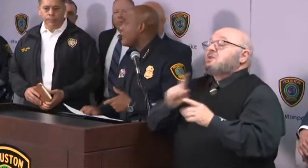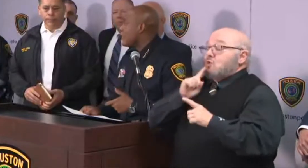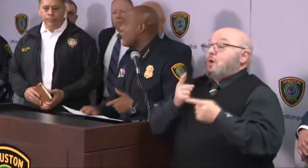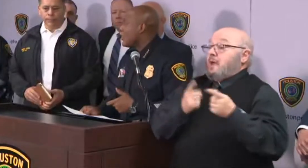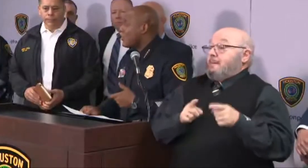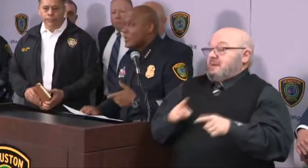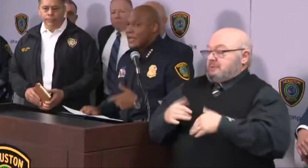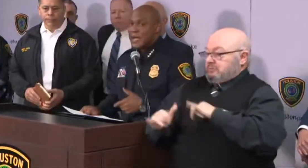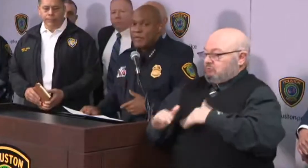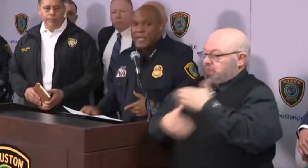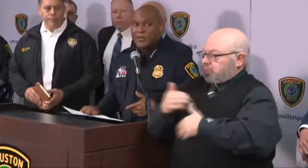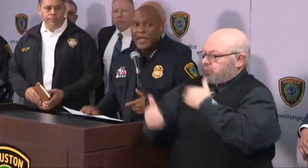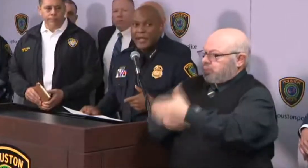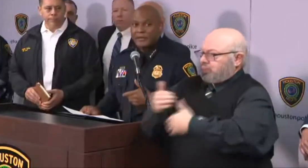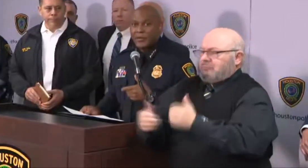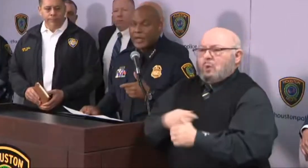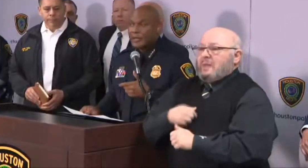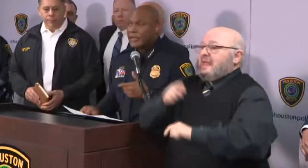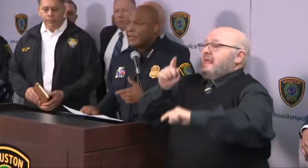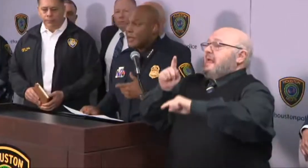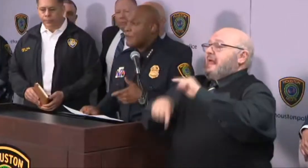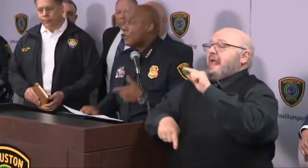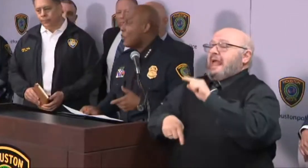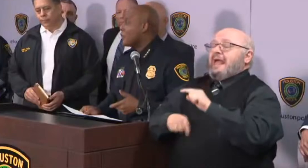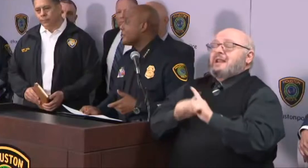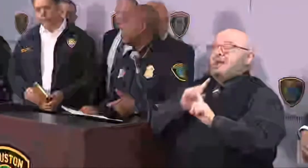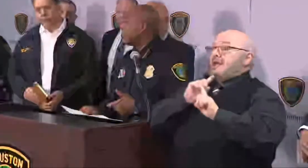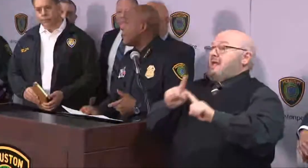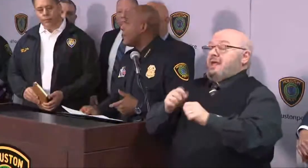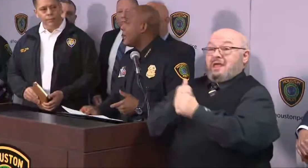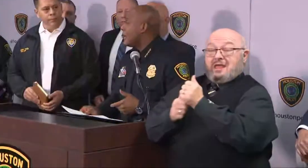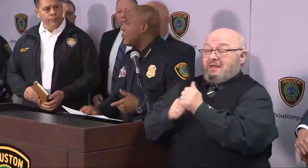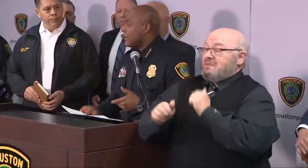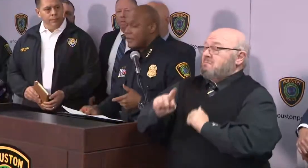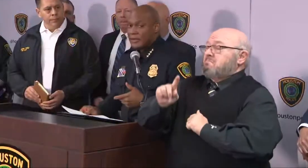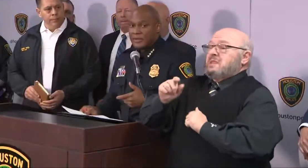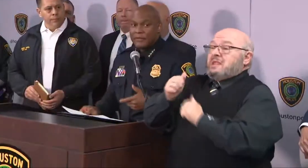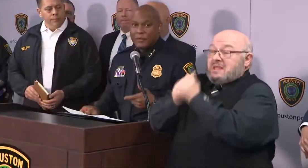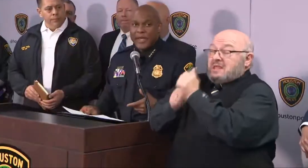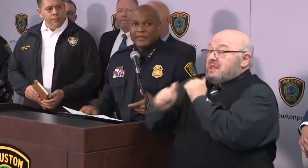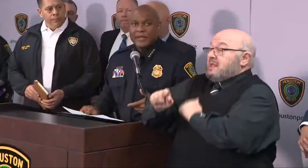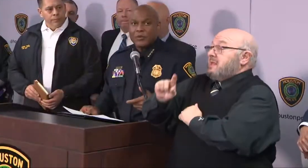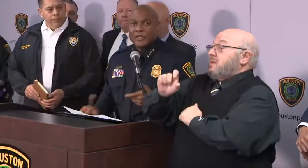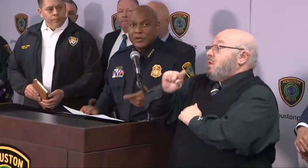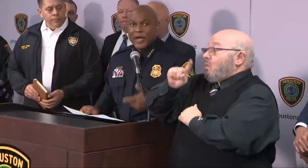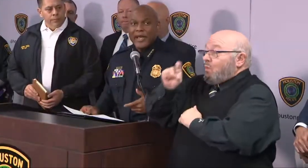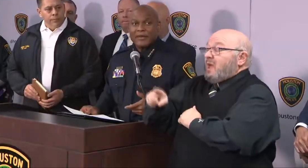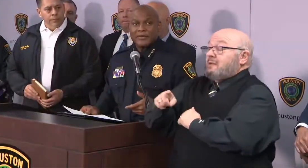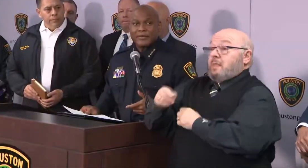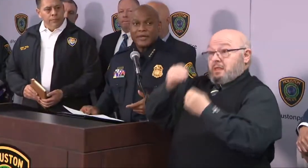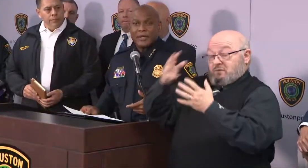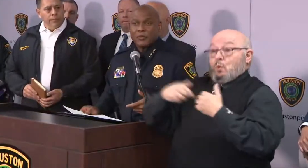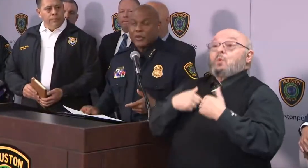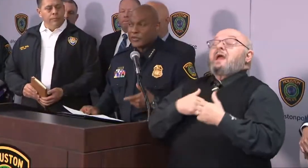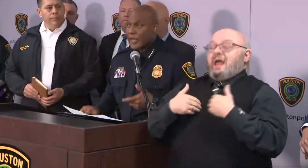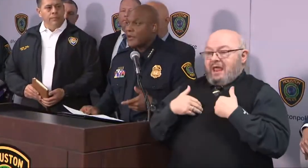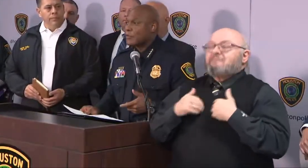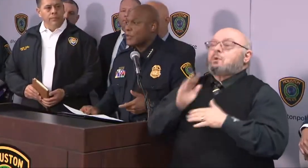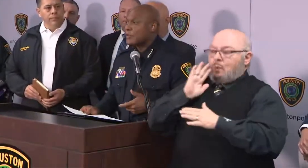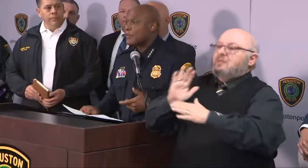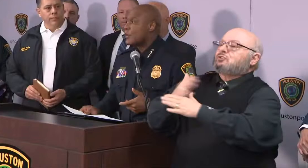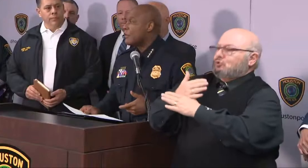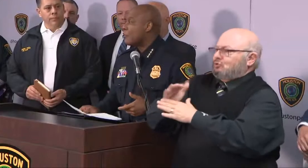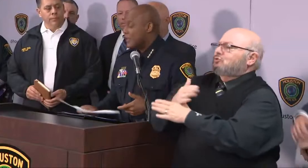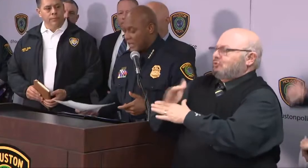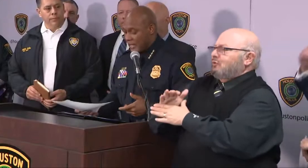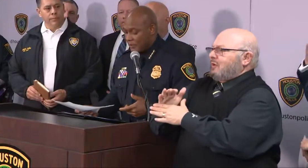on. We will not be able to answer every question. Information that we do have, we'll share it